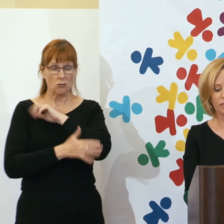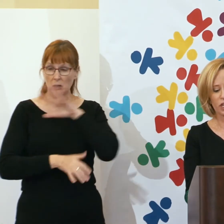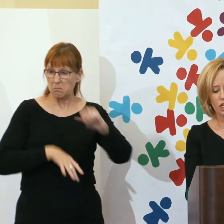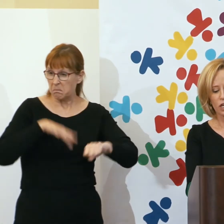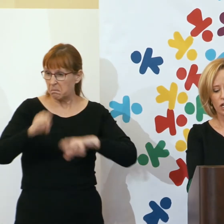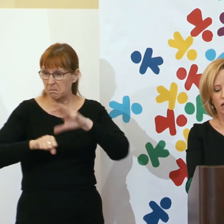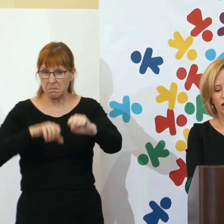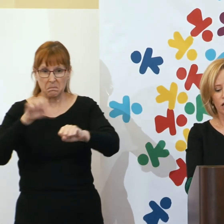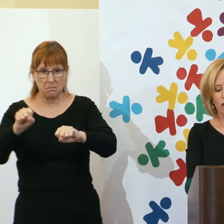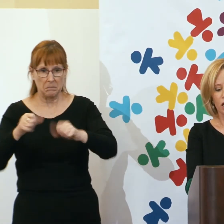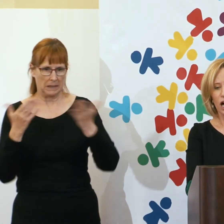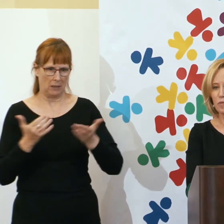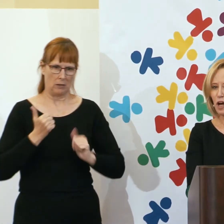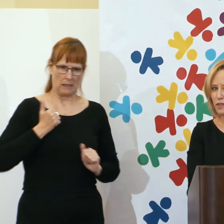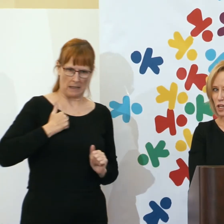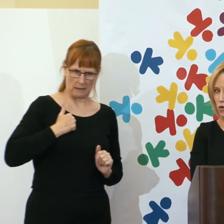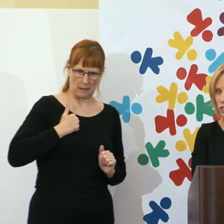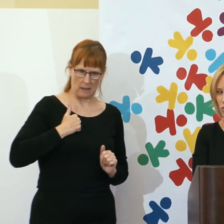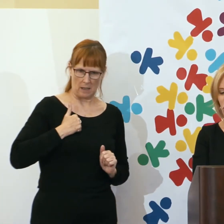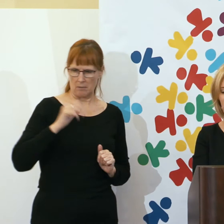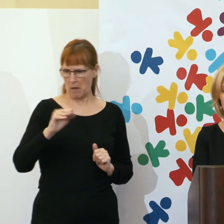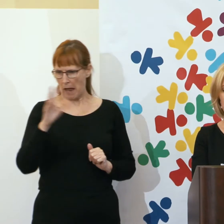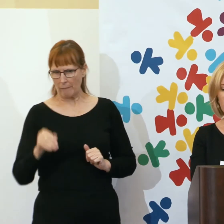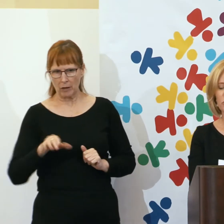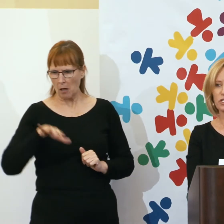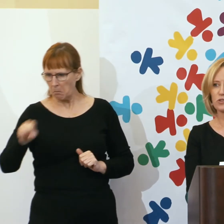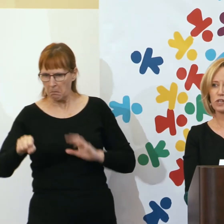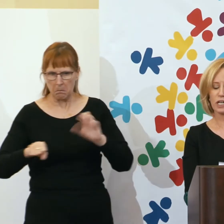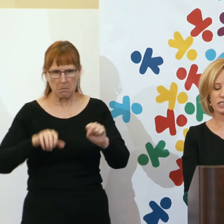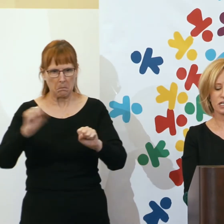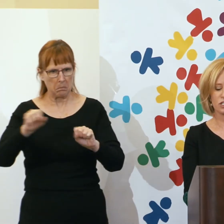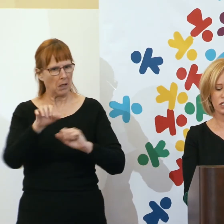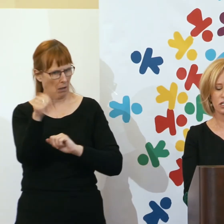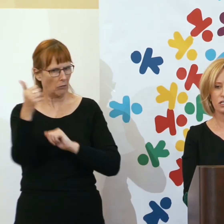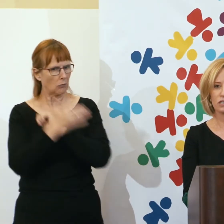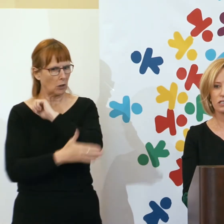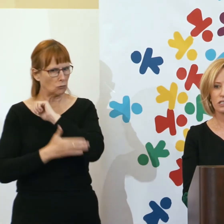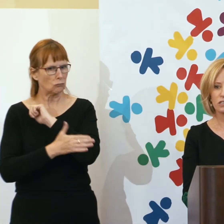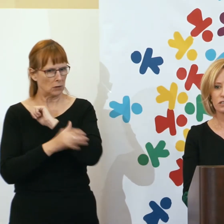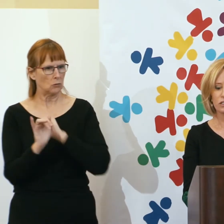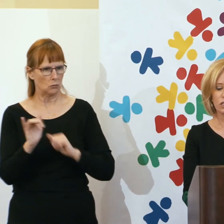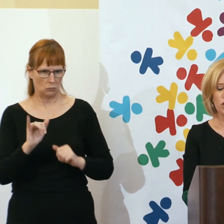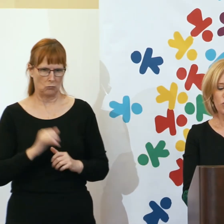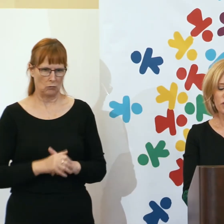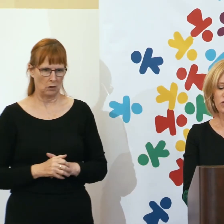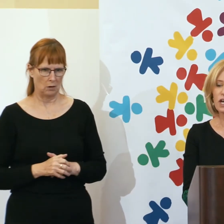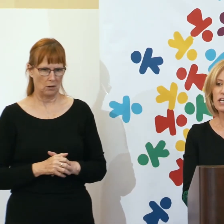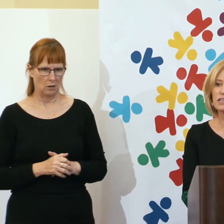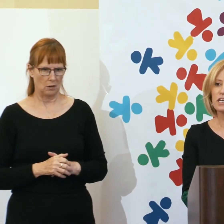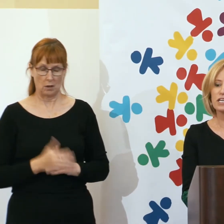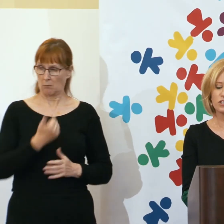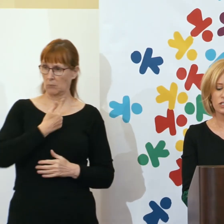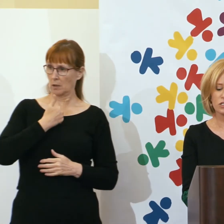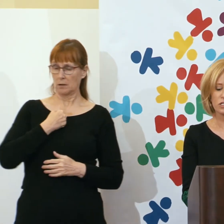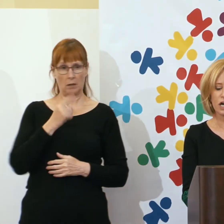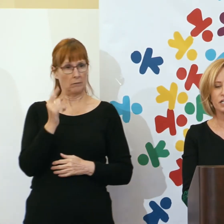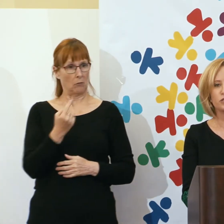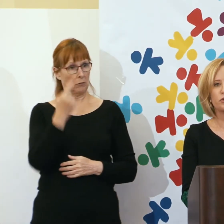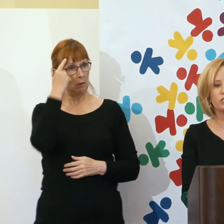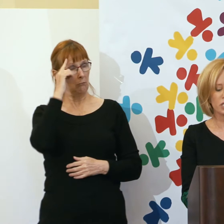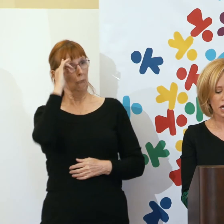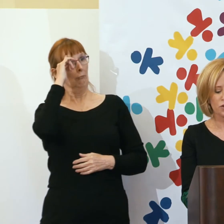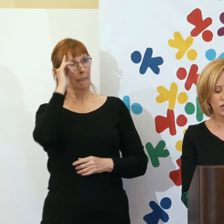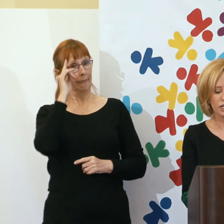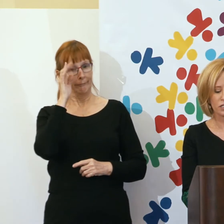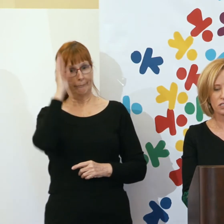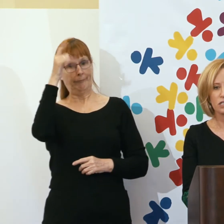elsewhere. I'm not the only one who has come to this realization. When the United Nations decided